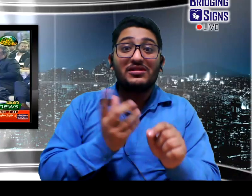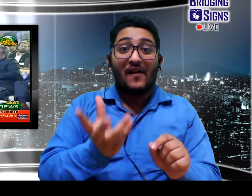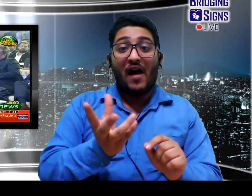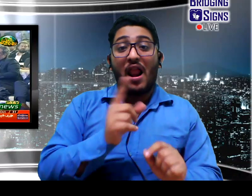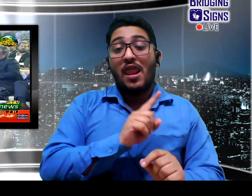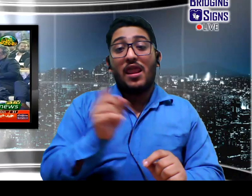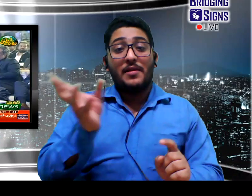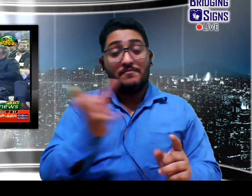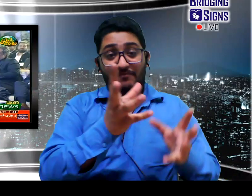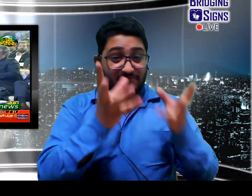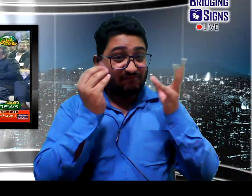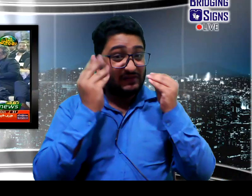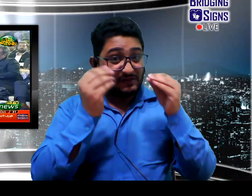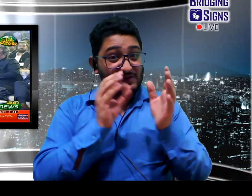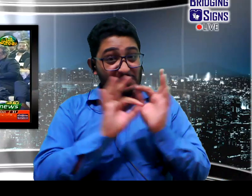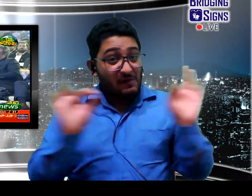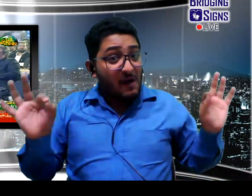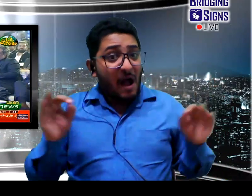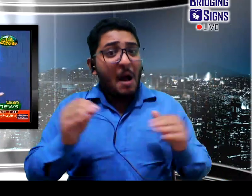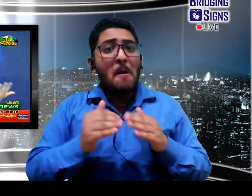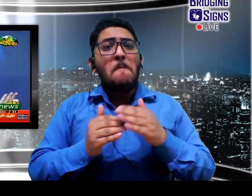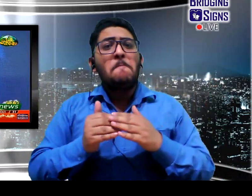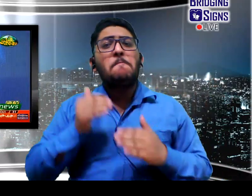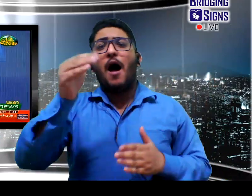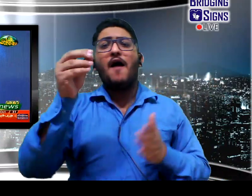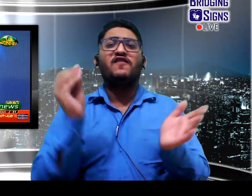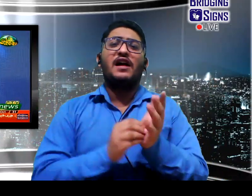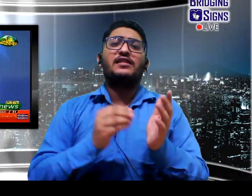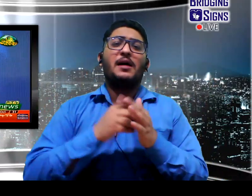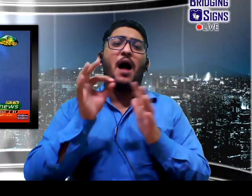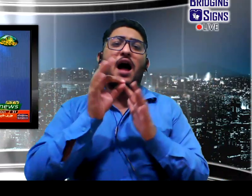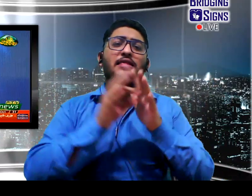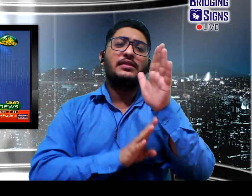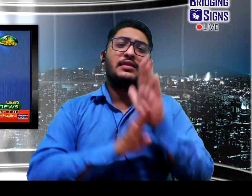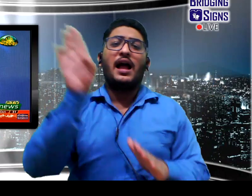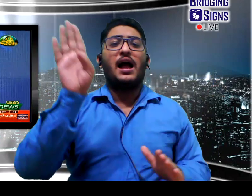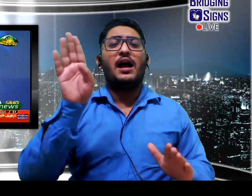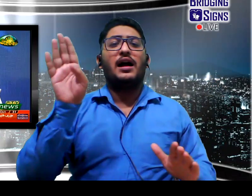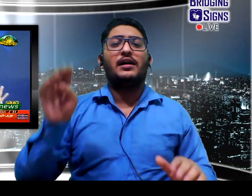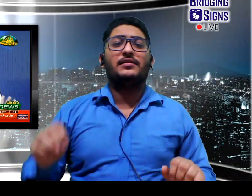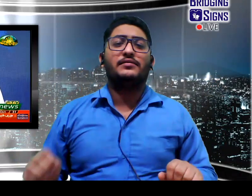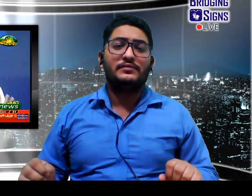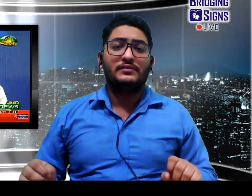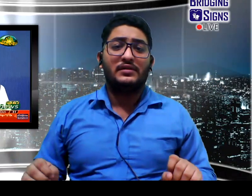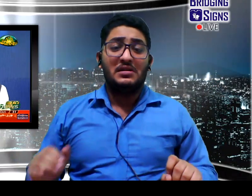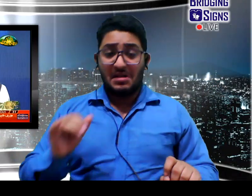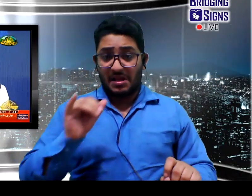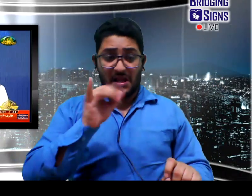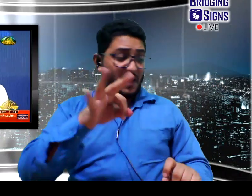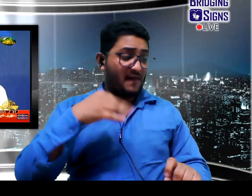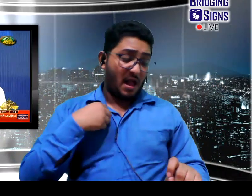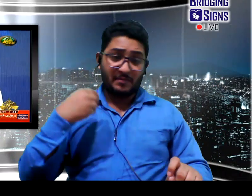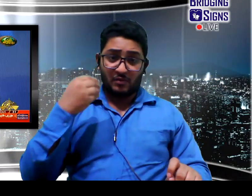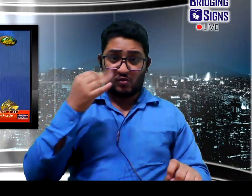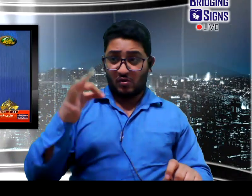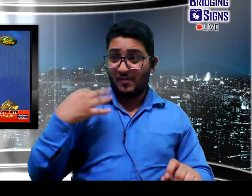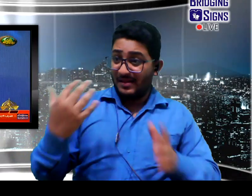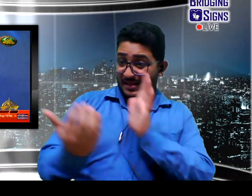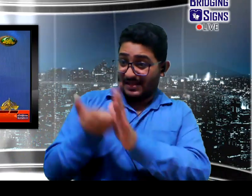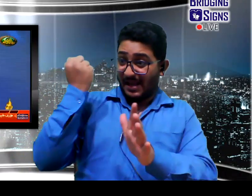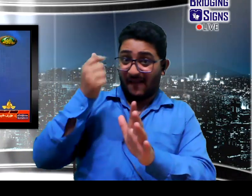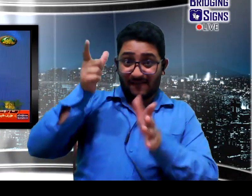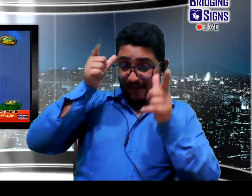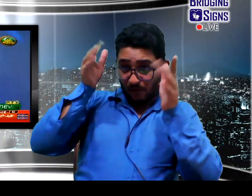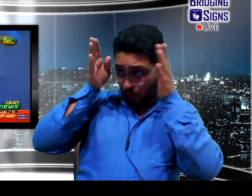modern tools, then they become the asset of Pakistan. If we do not equip them, we do not